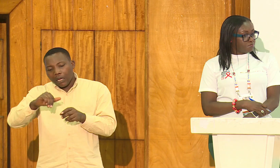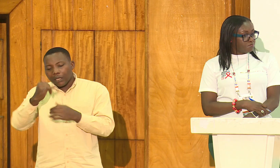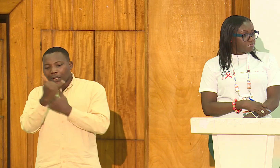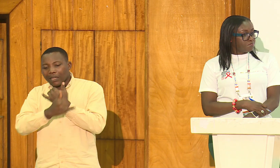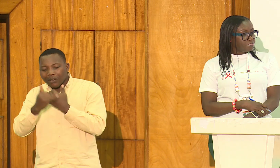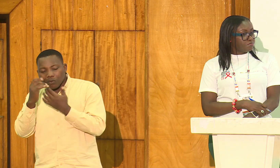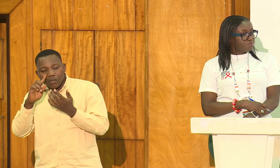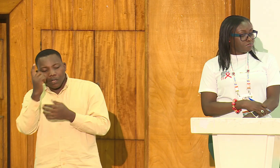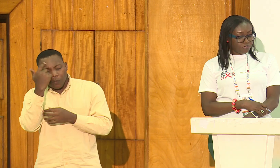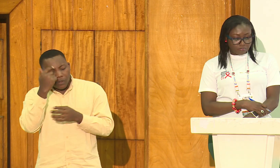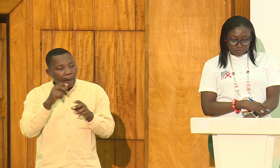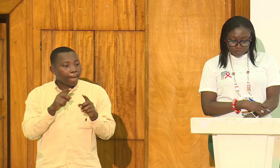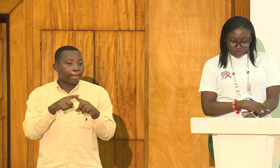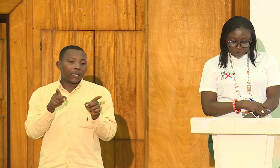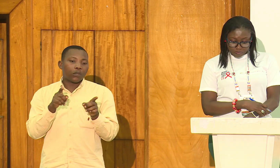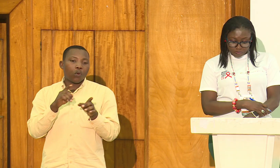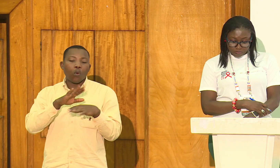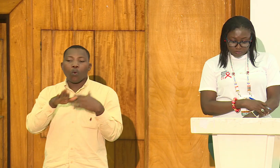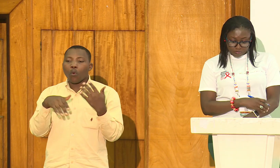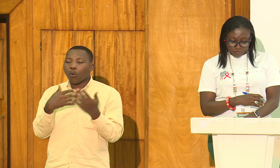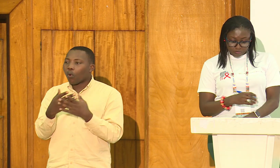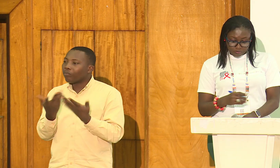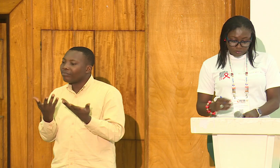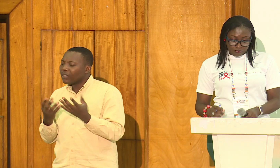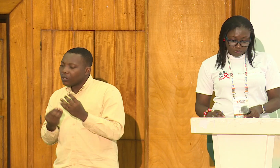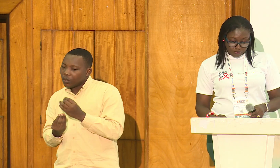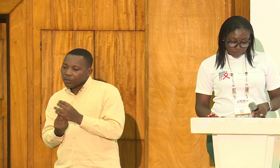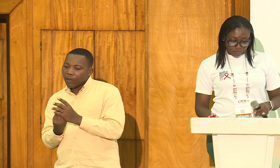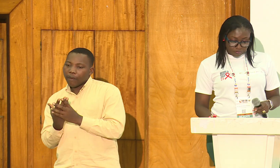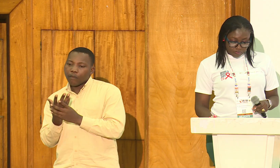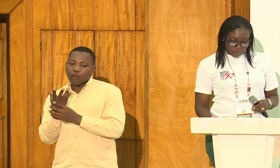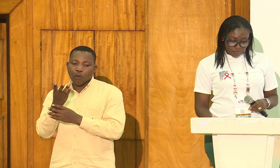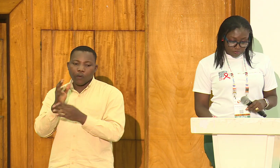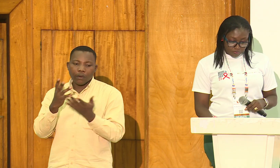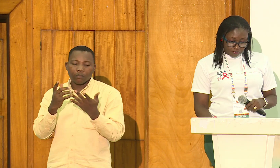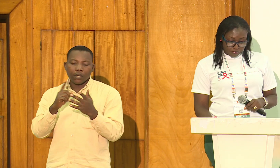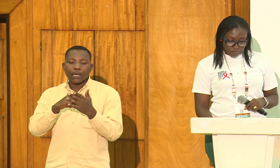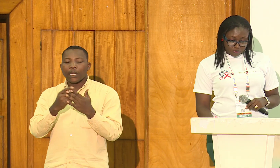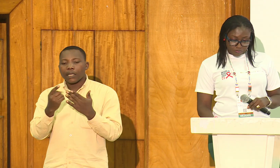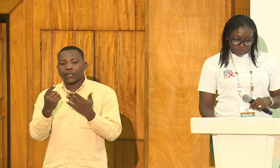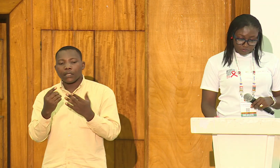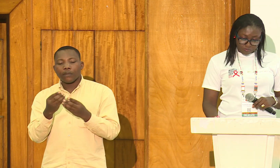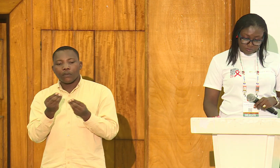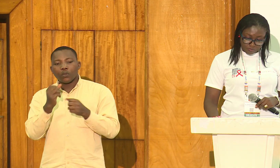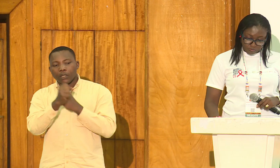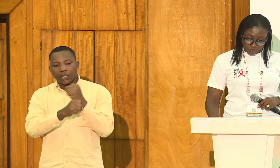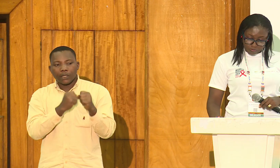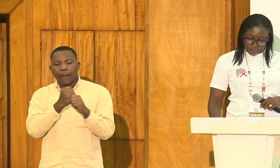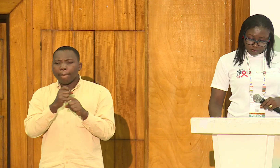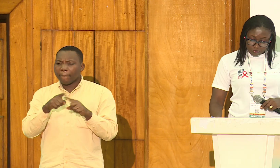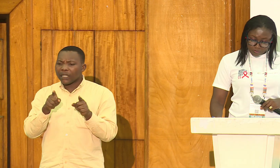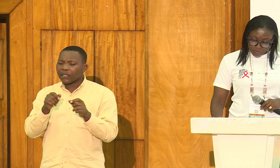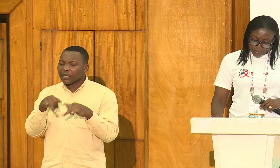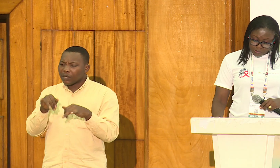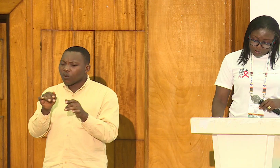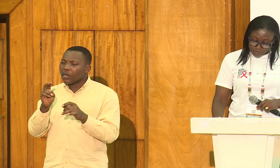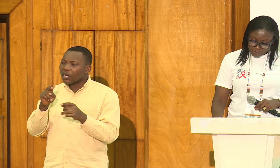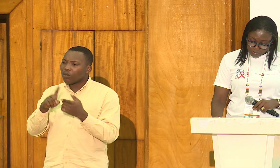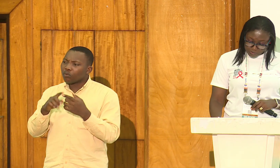are done. So, but this will be evolving in the next few years, but we need to put pressure to say Africans shouldn't